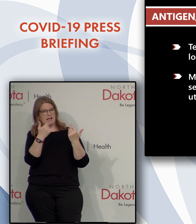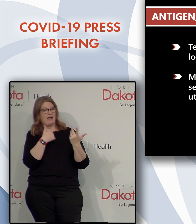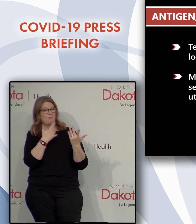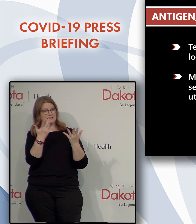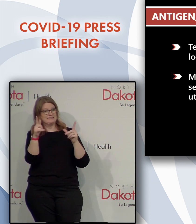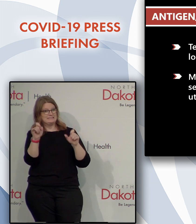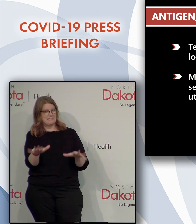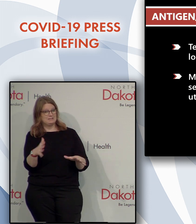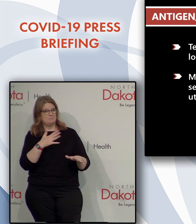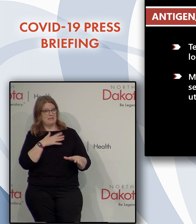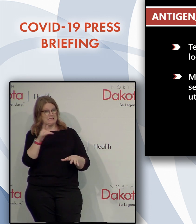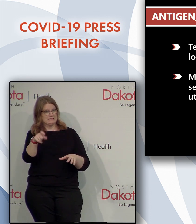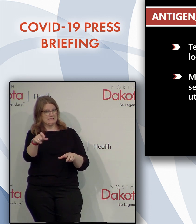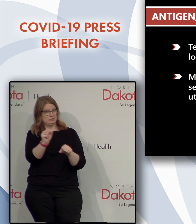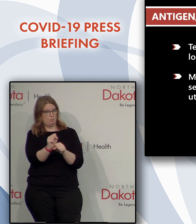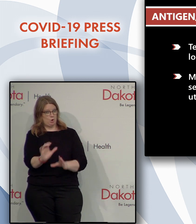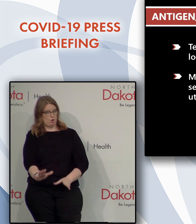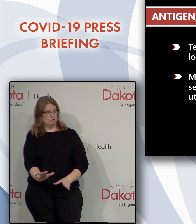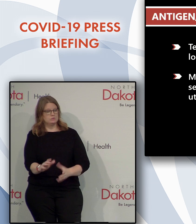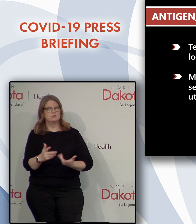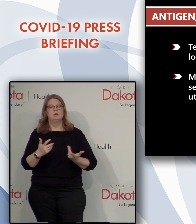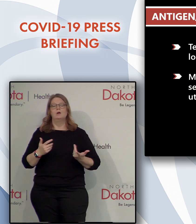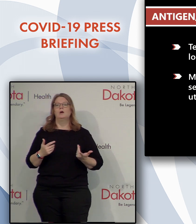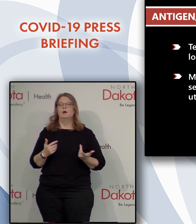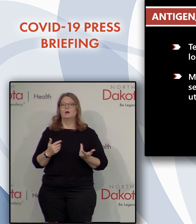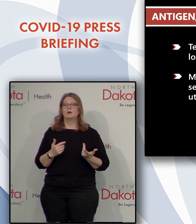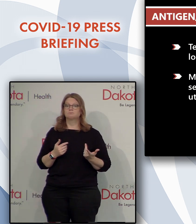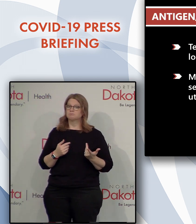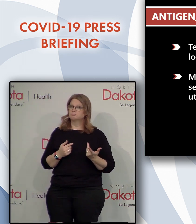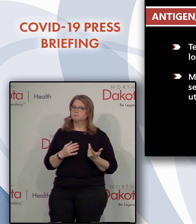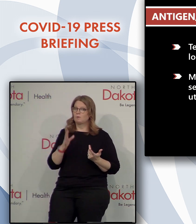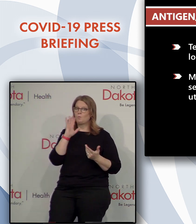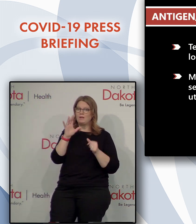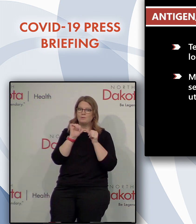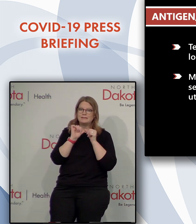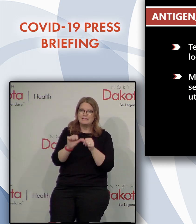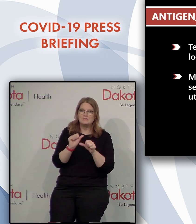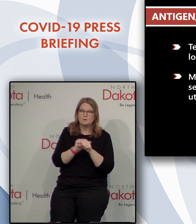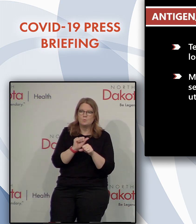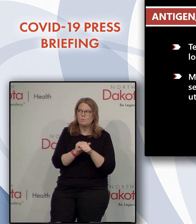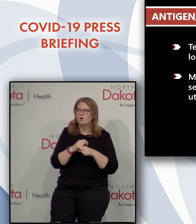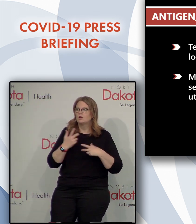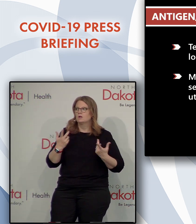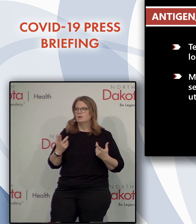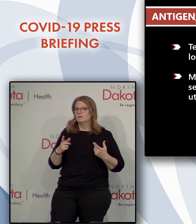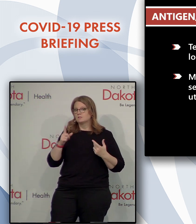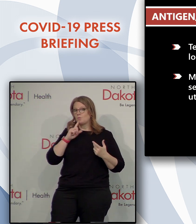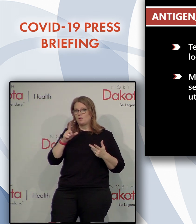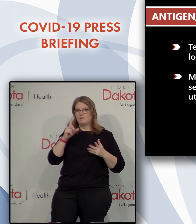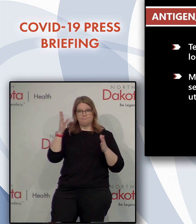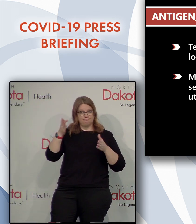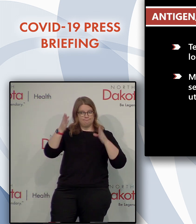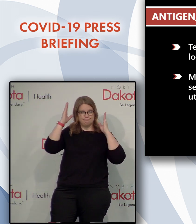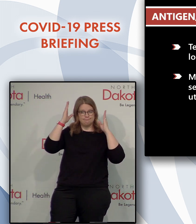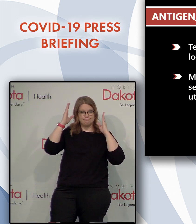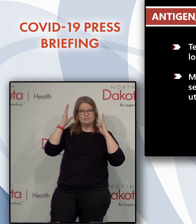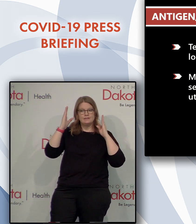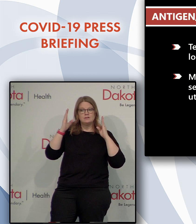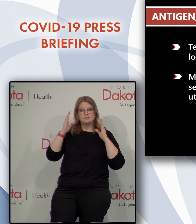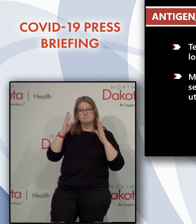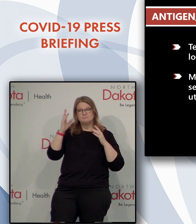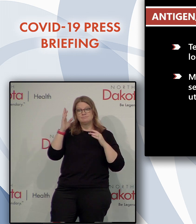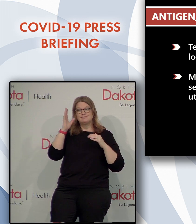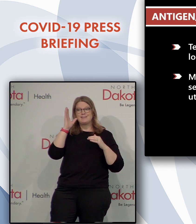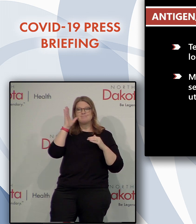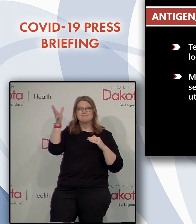their essential workers. And again, we're continue to work. I would ask people to stay posted because there'll be announcements coming